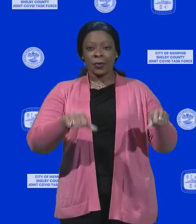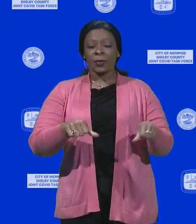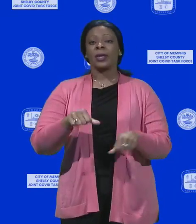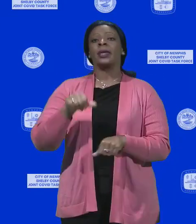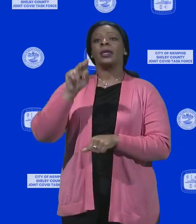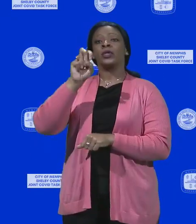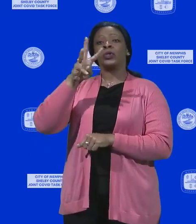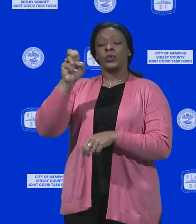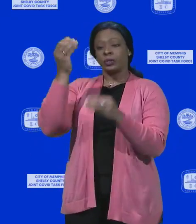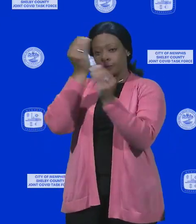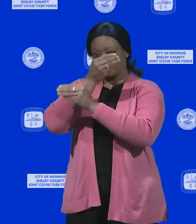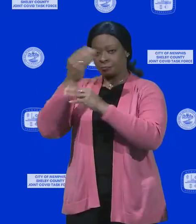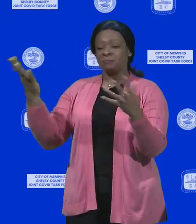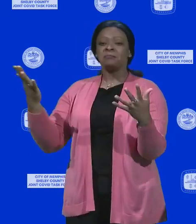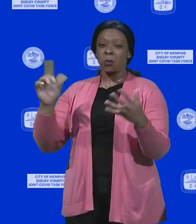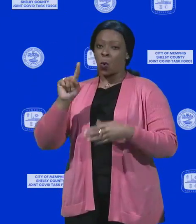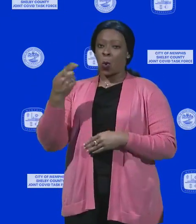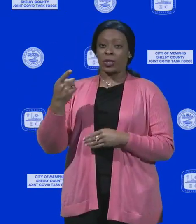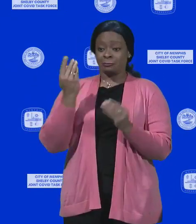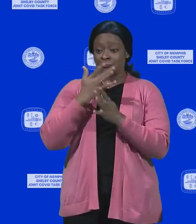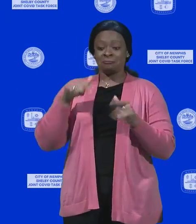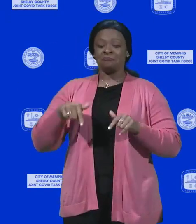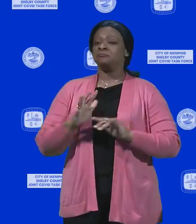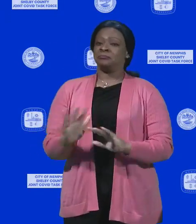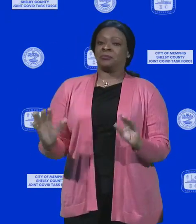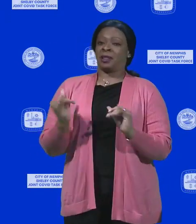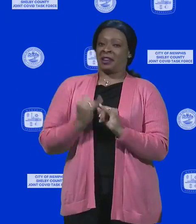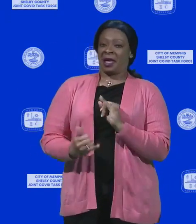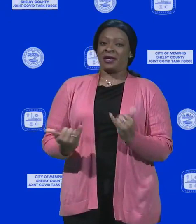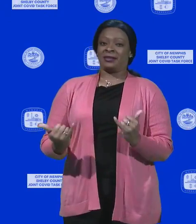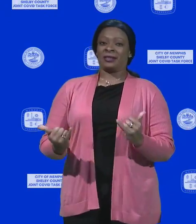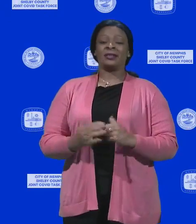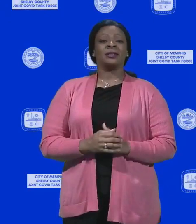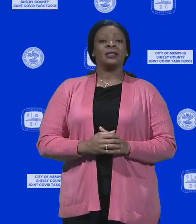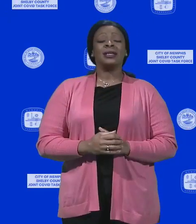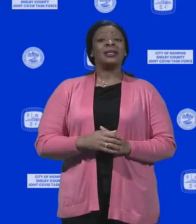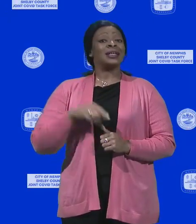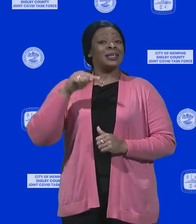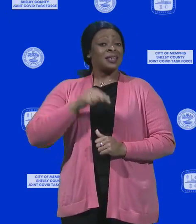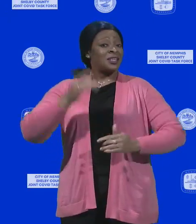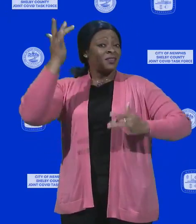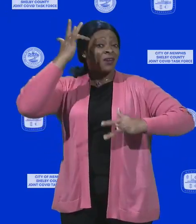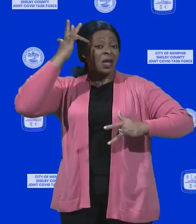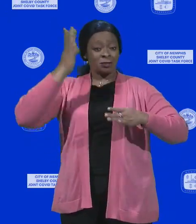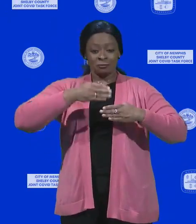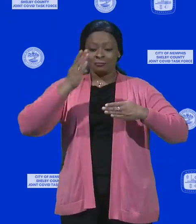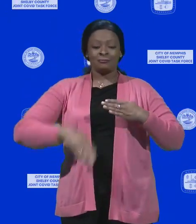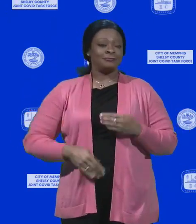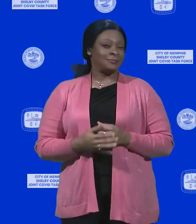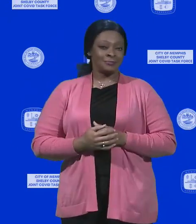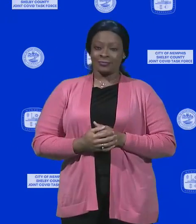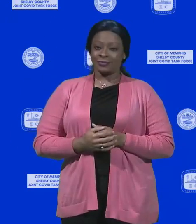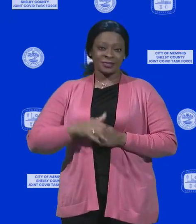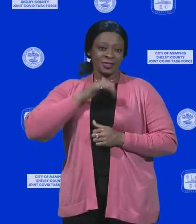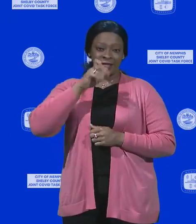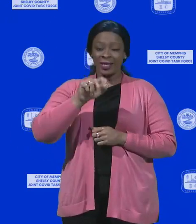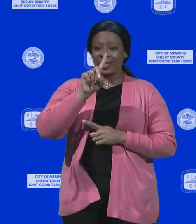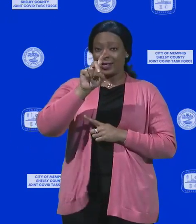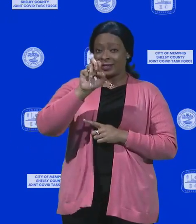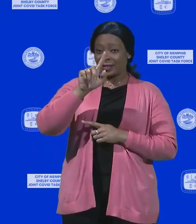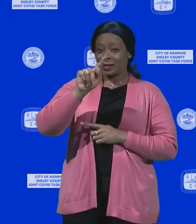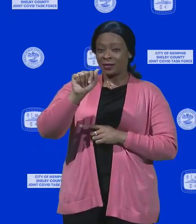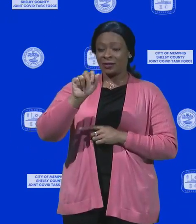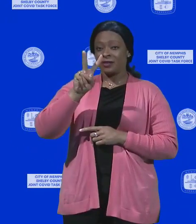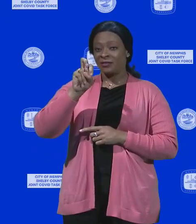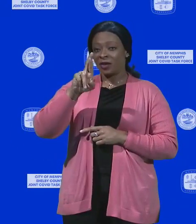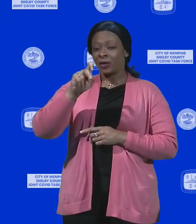press announcements. But we are really not out of this yet. As David mentioned, the Delta variant is of